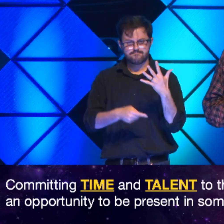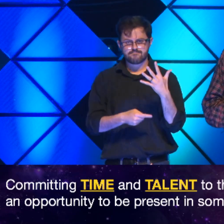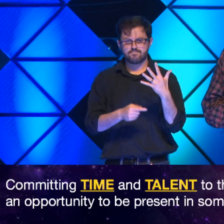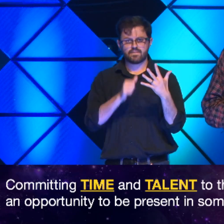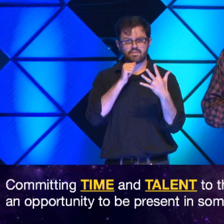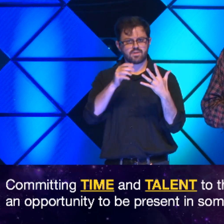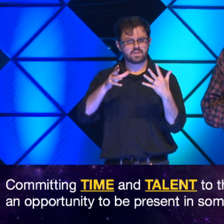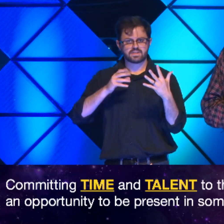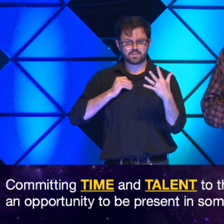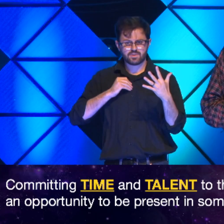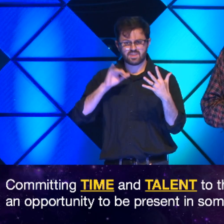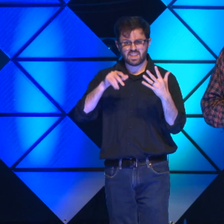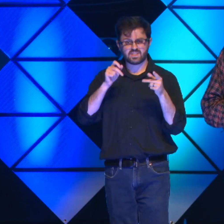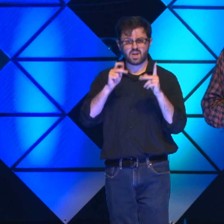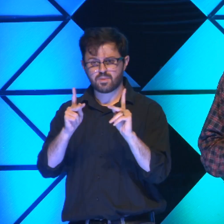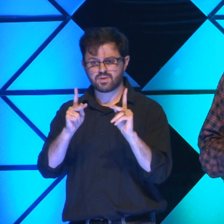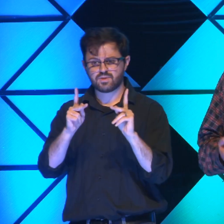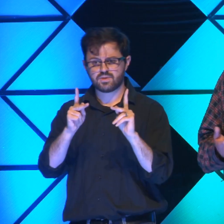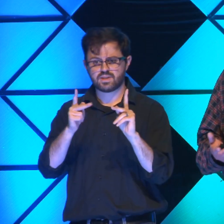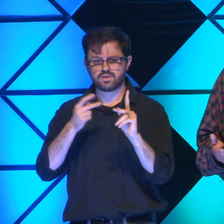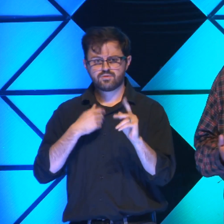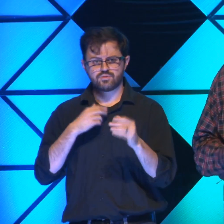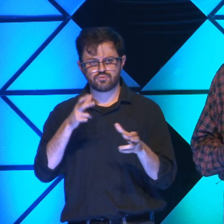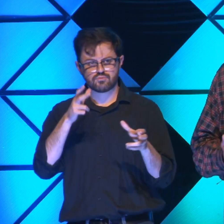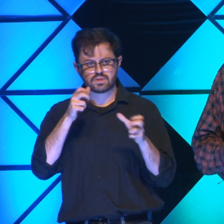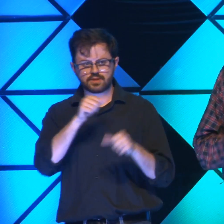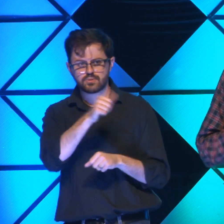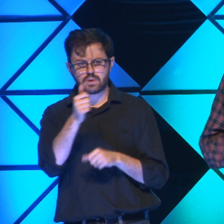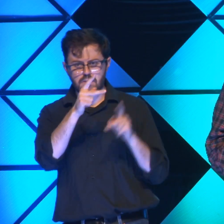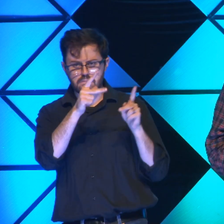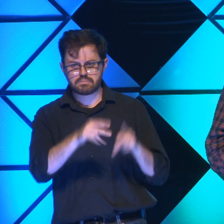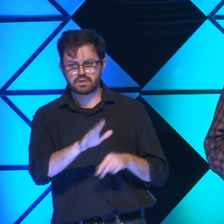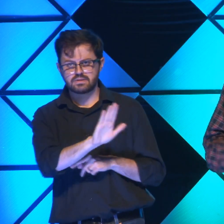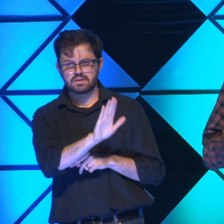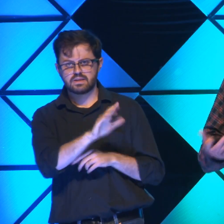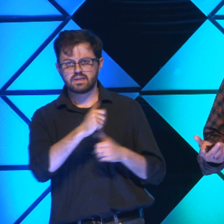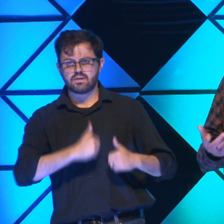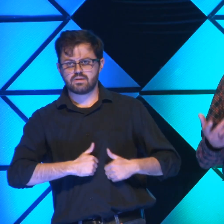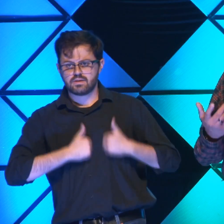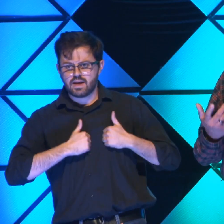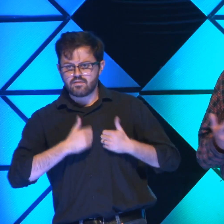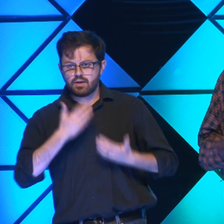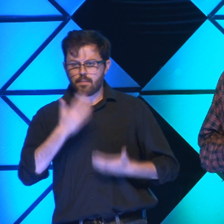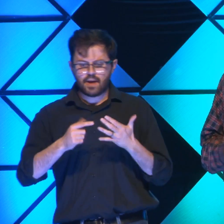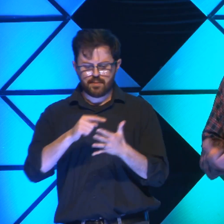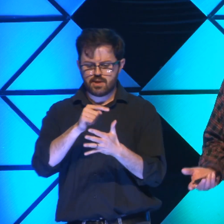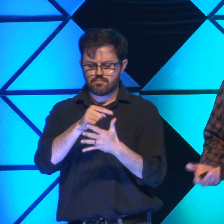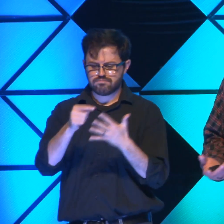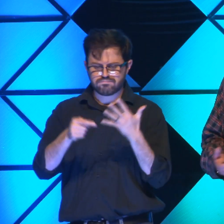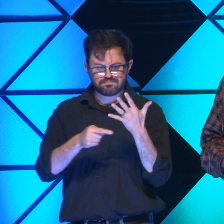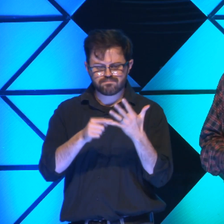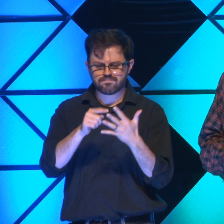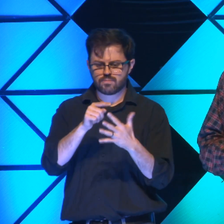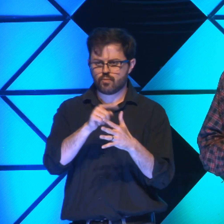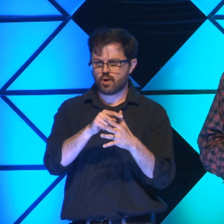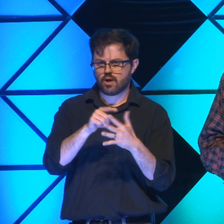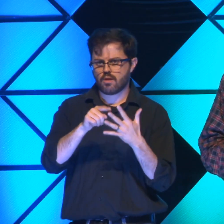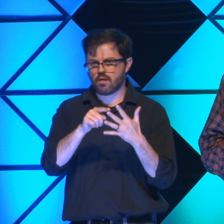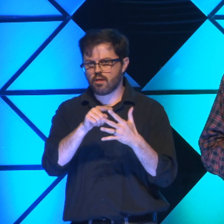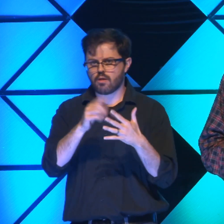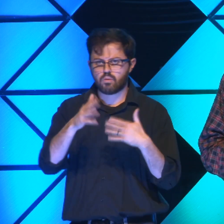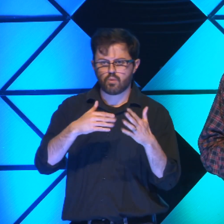someone's life. Maybe one of the 5 unacceptables resonates with you. Maybe there is one that moves you to action.